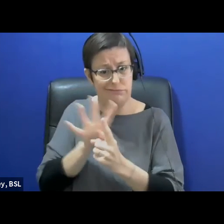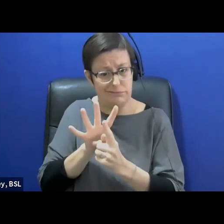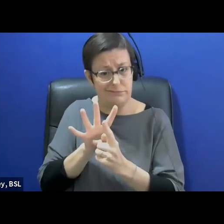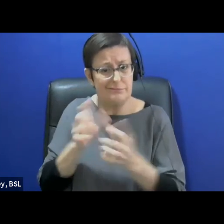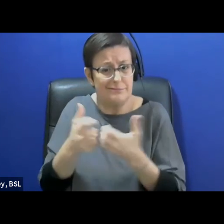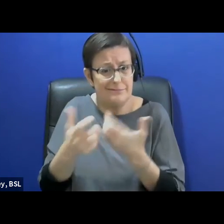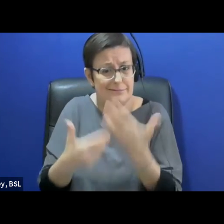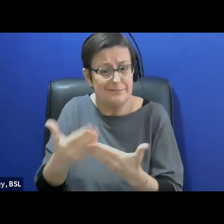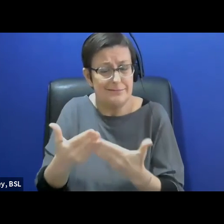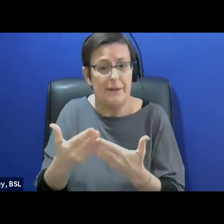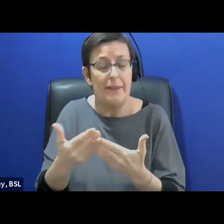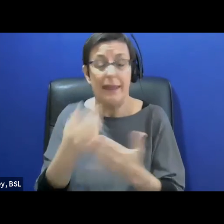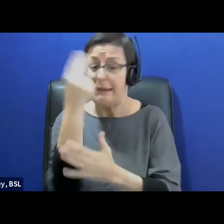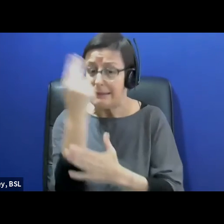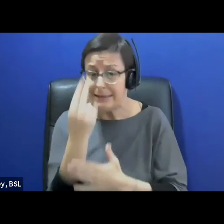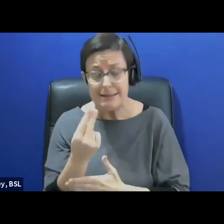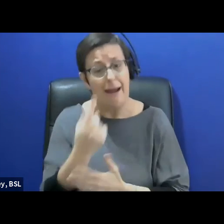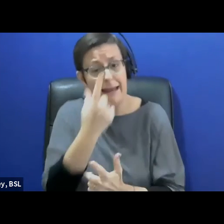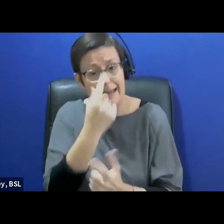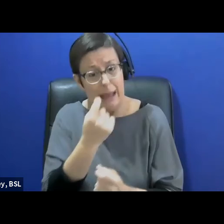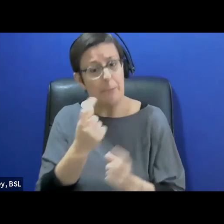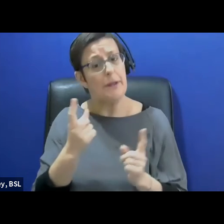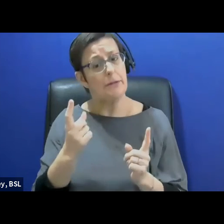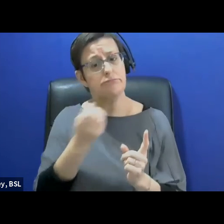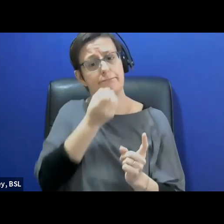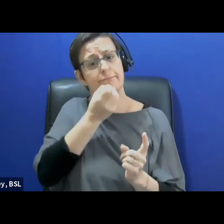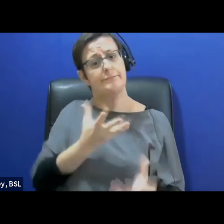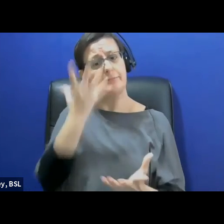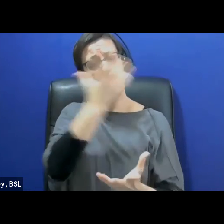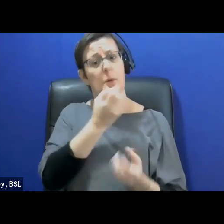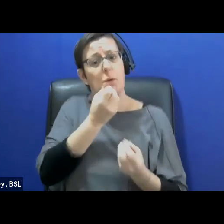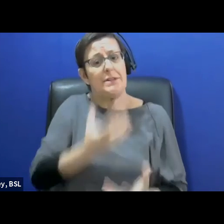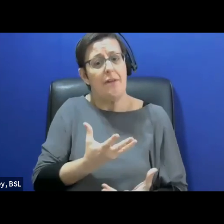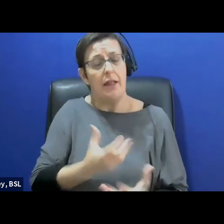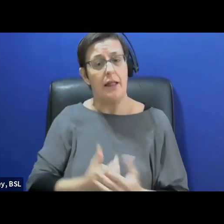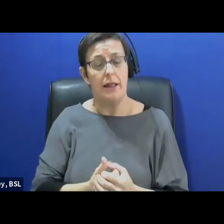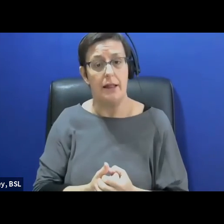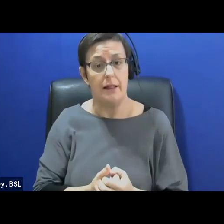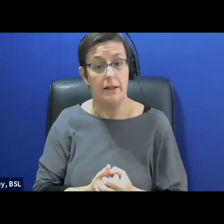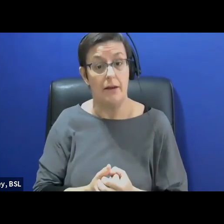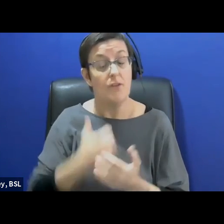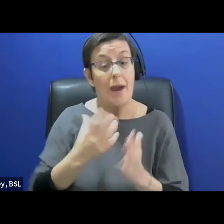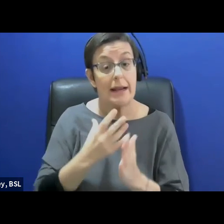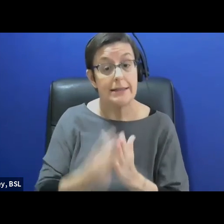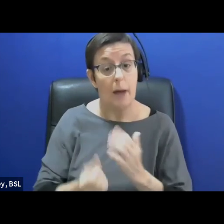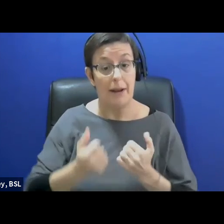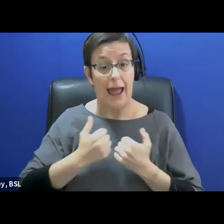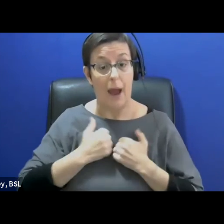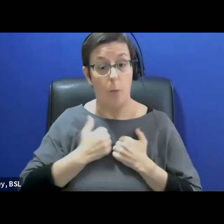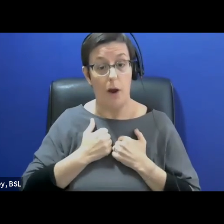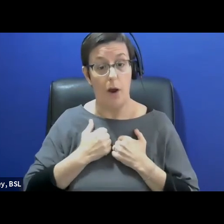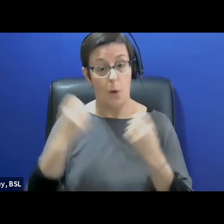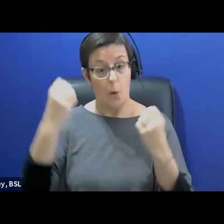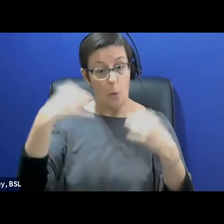be done. It can be done in a very, very tasteful way. Another classic example is our wet rooms. You can do a really